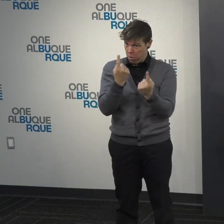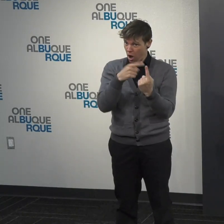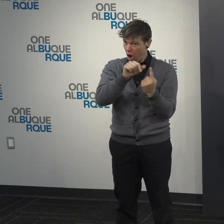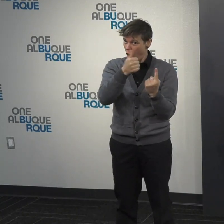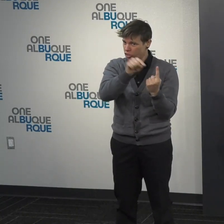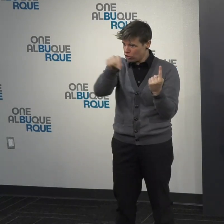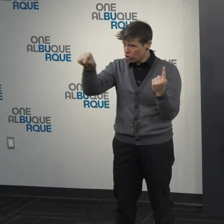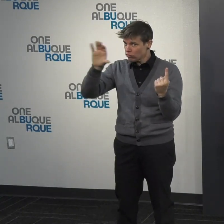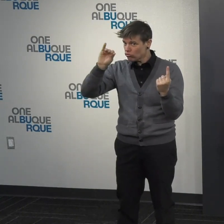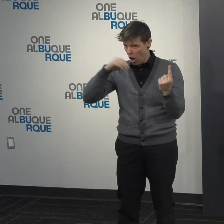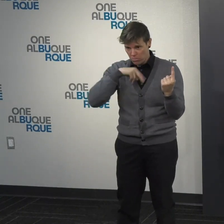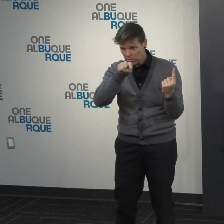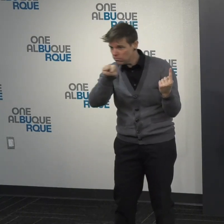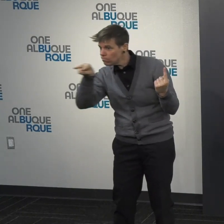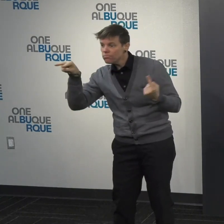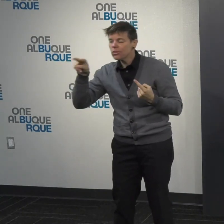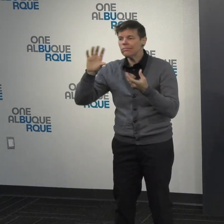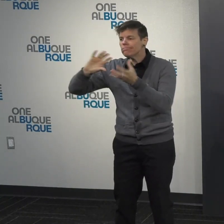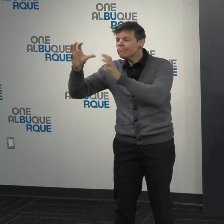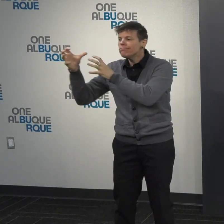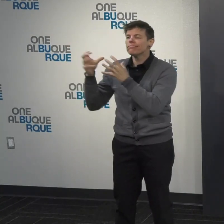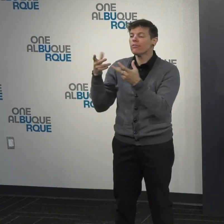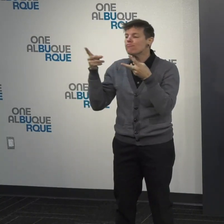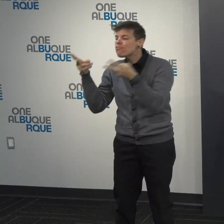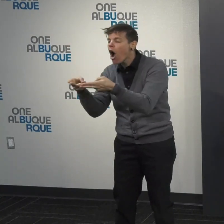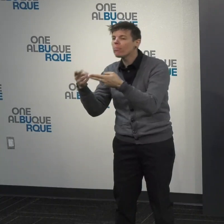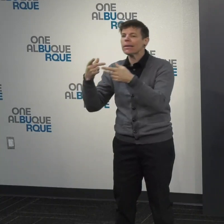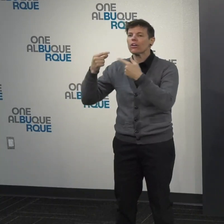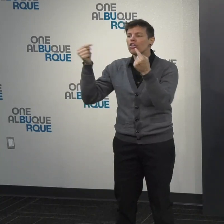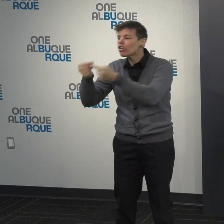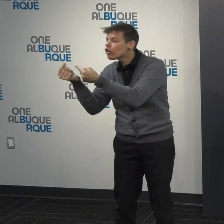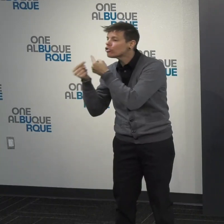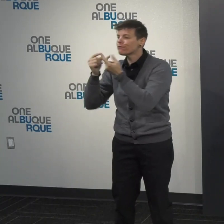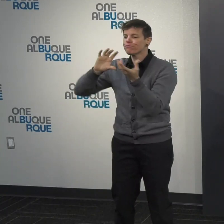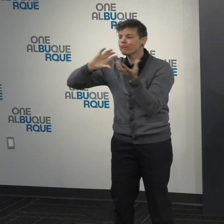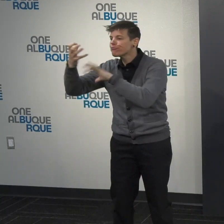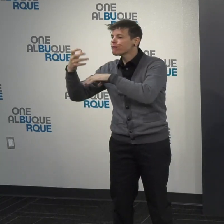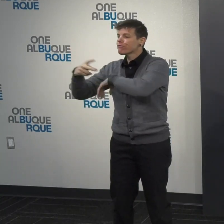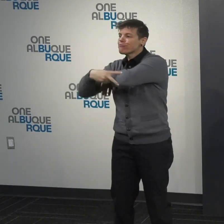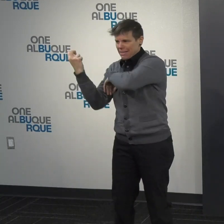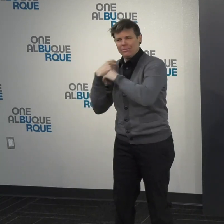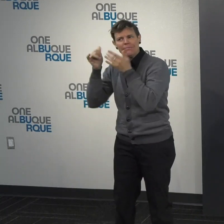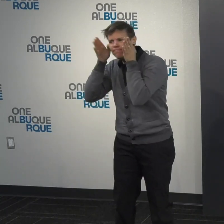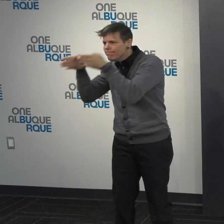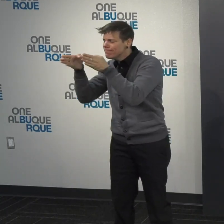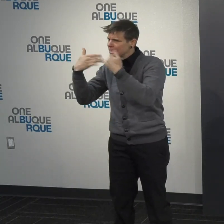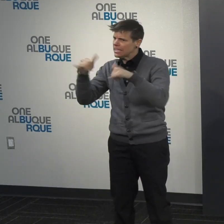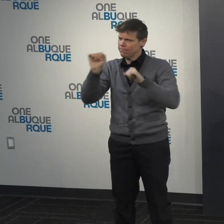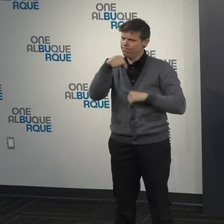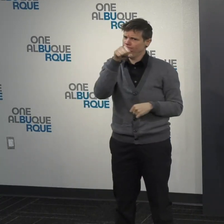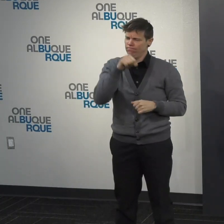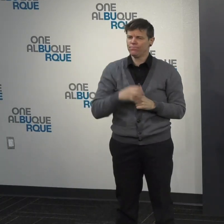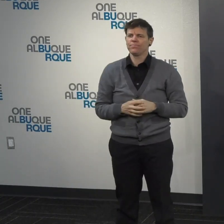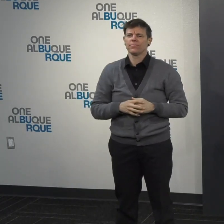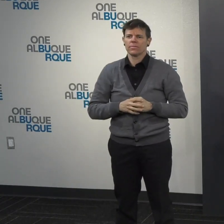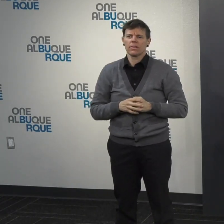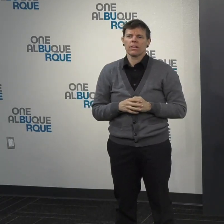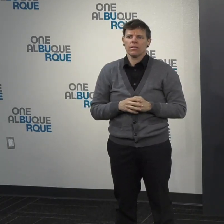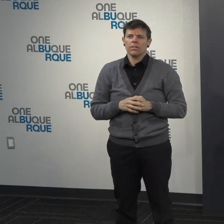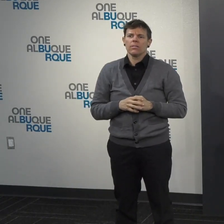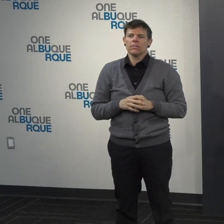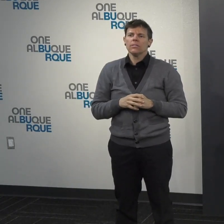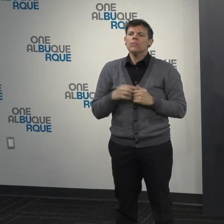vigilance when it comes to crime. Now, a few other things to mention with respect to enforcement. I think we're up